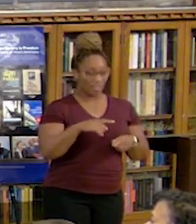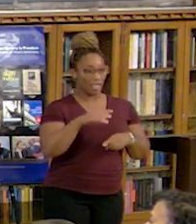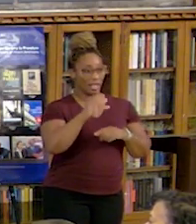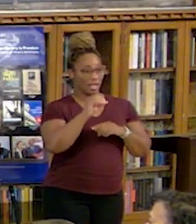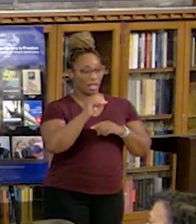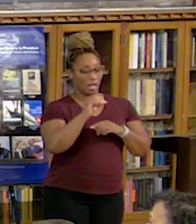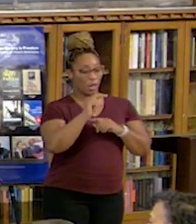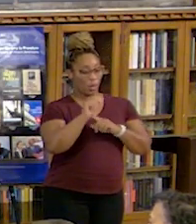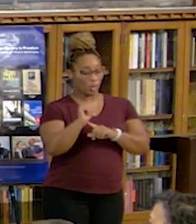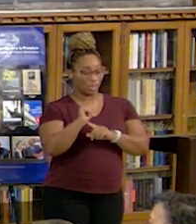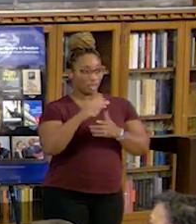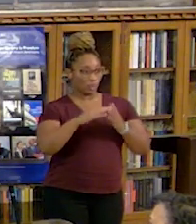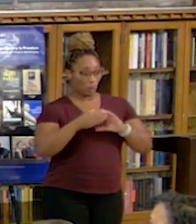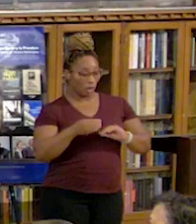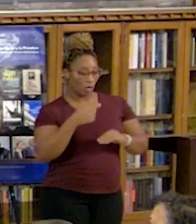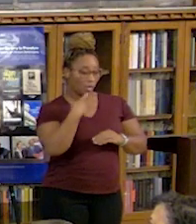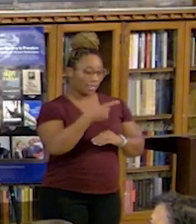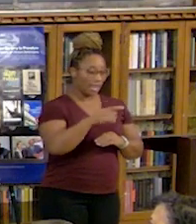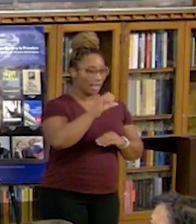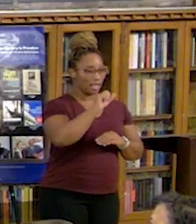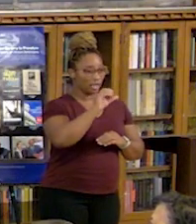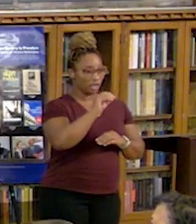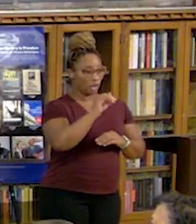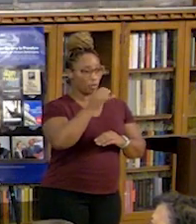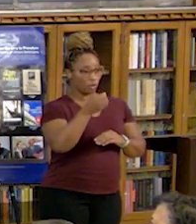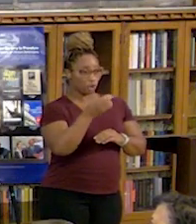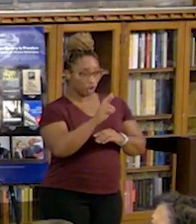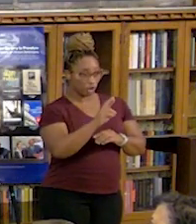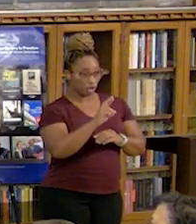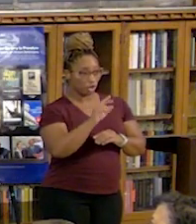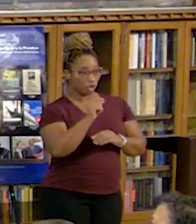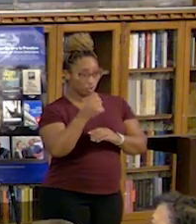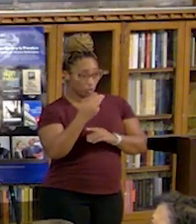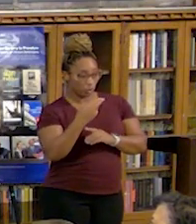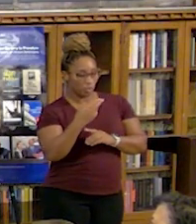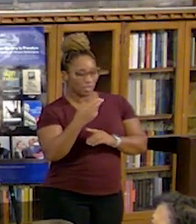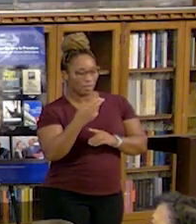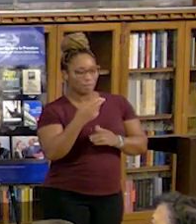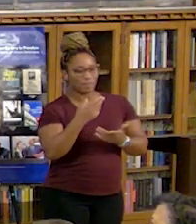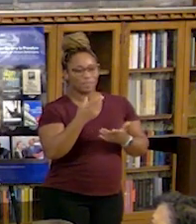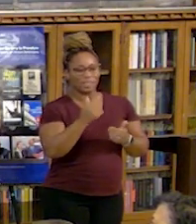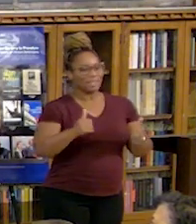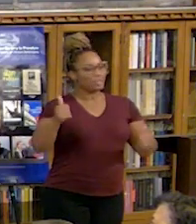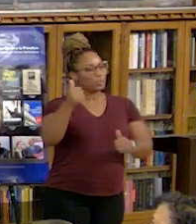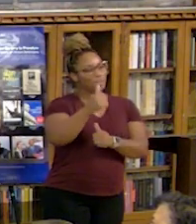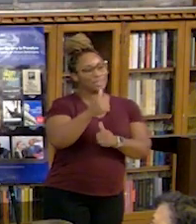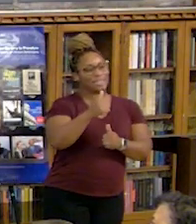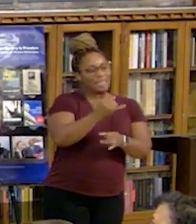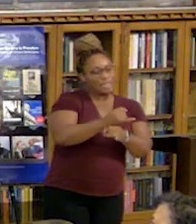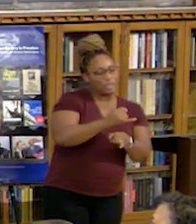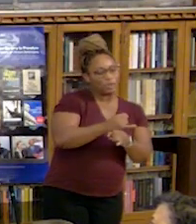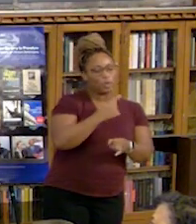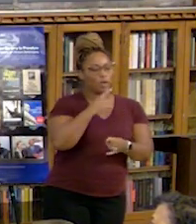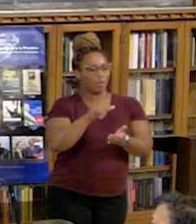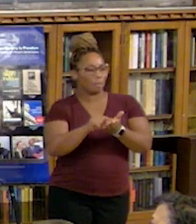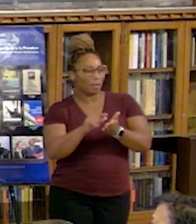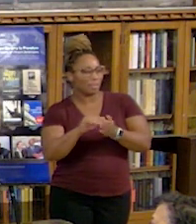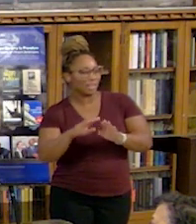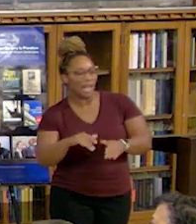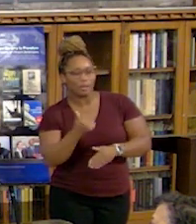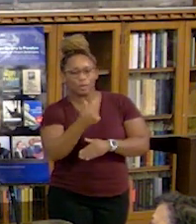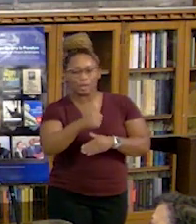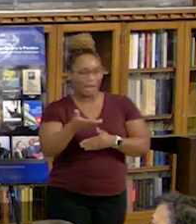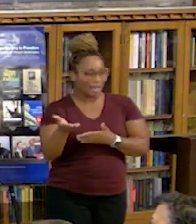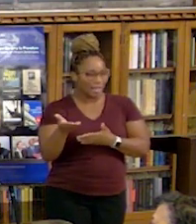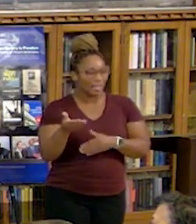story and telling Sojourner Truth story all of that supersedes the institution the publishing house or any of